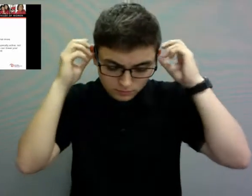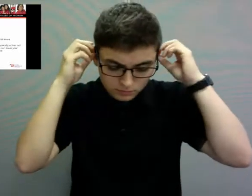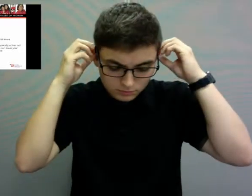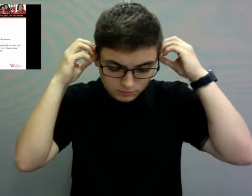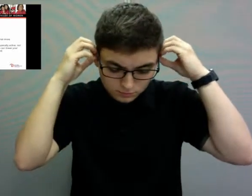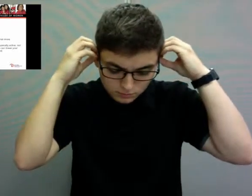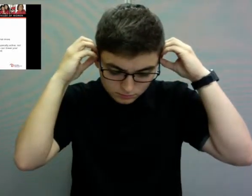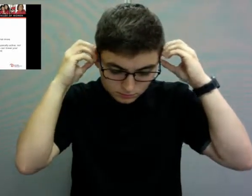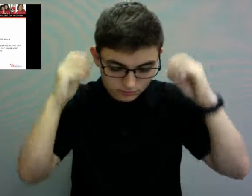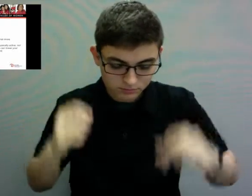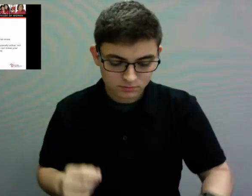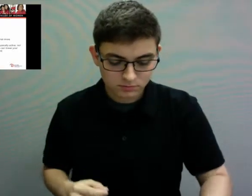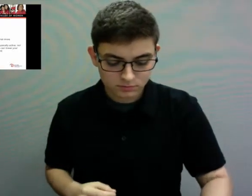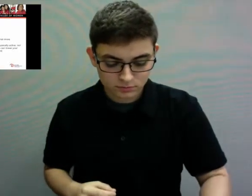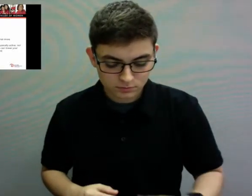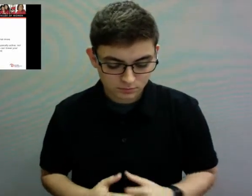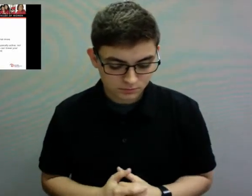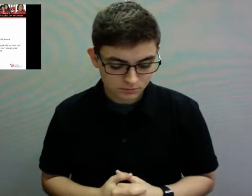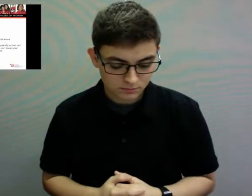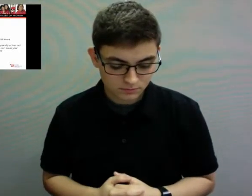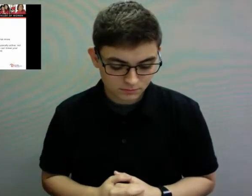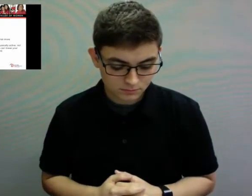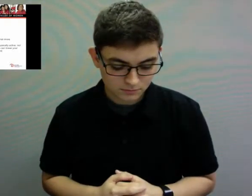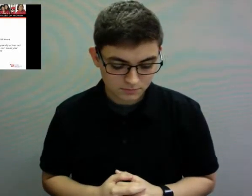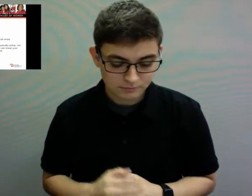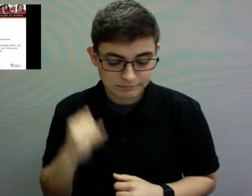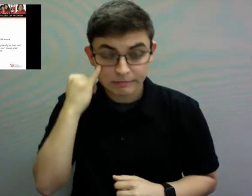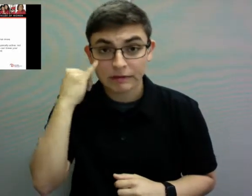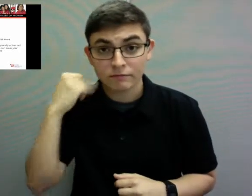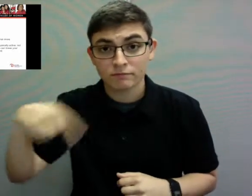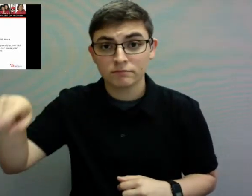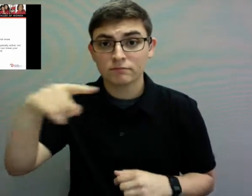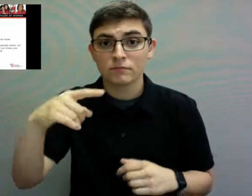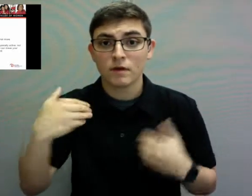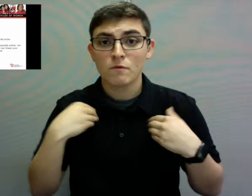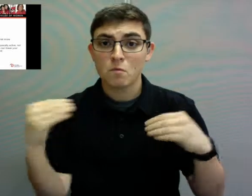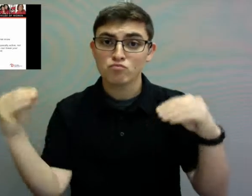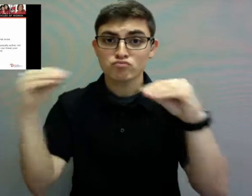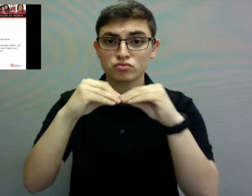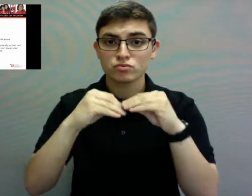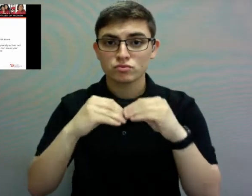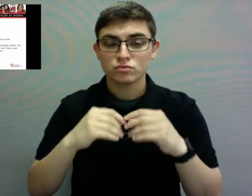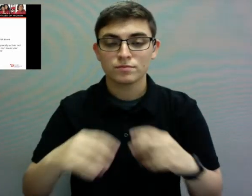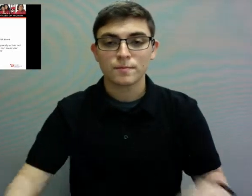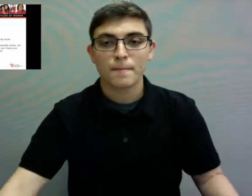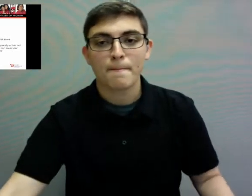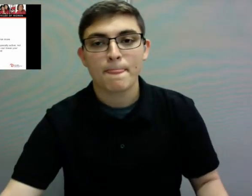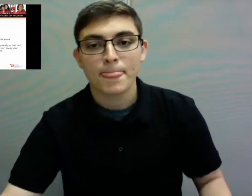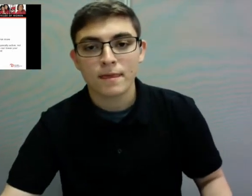the multiplier effect. If you have one of these risk factors, it actually doubles your risk.